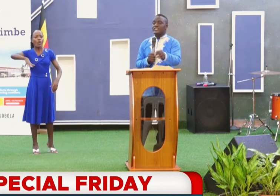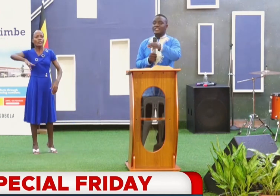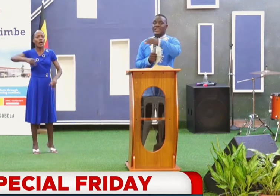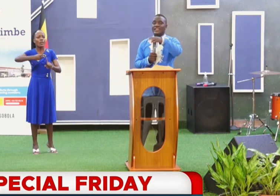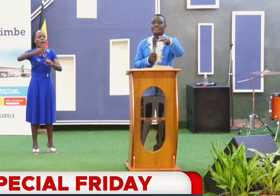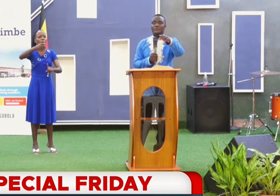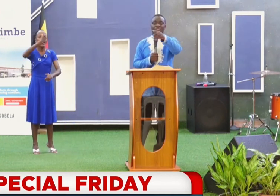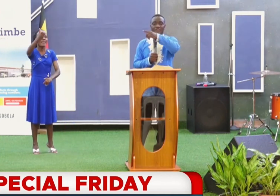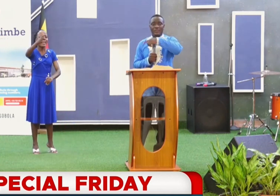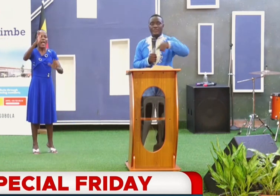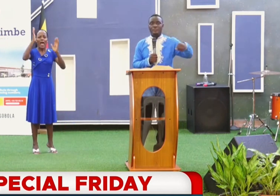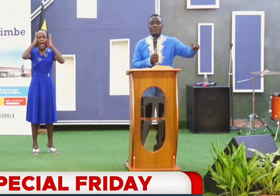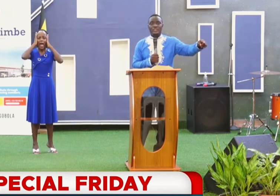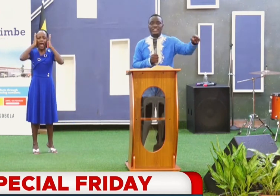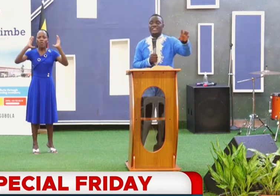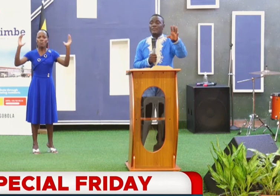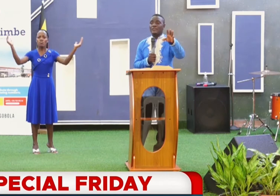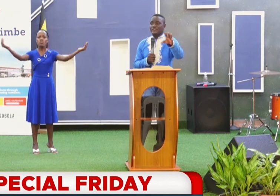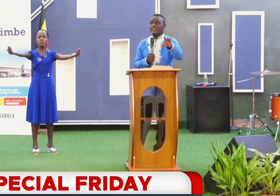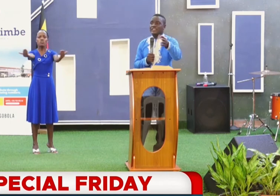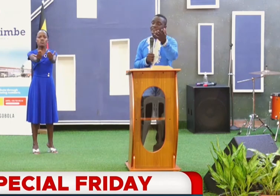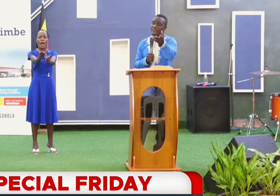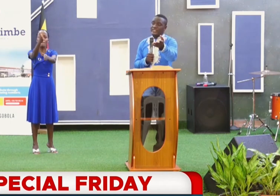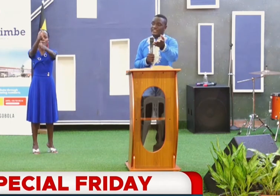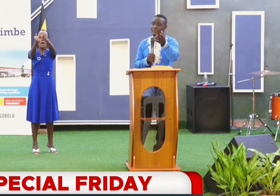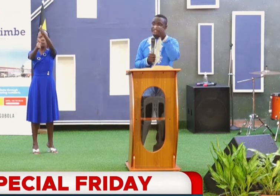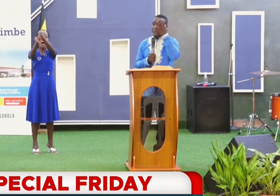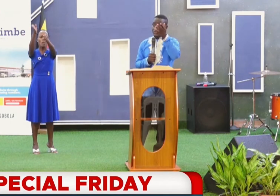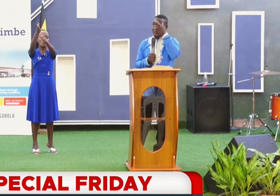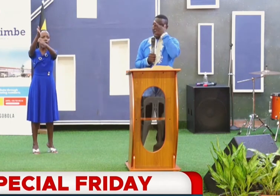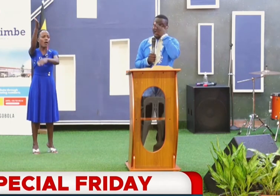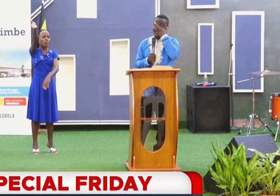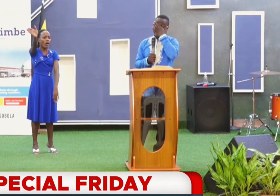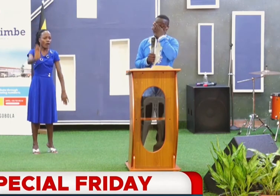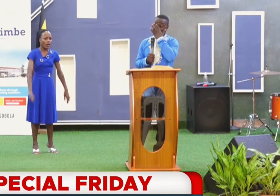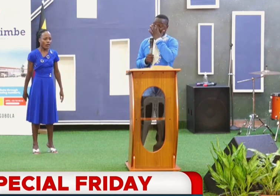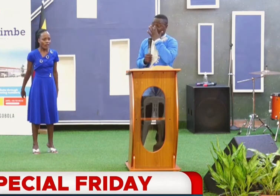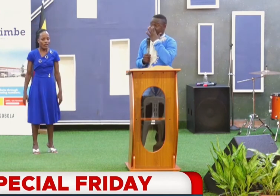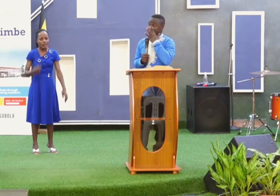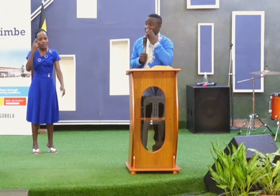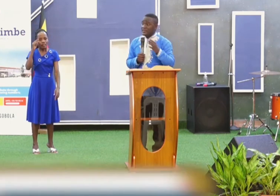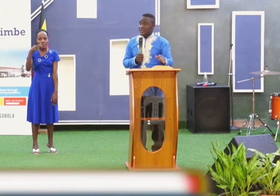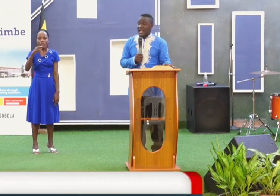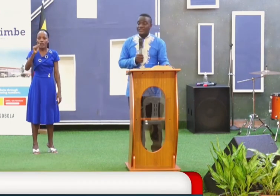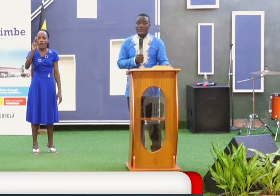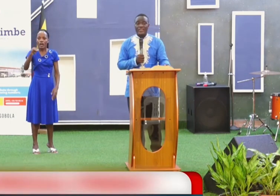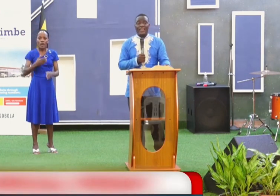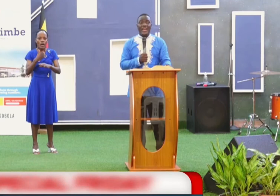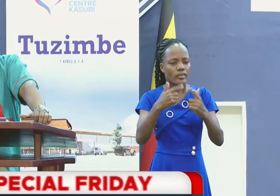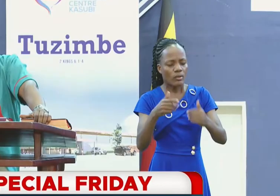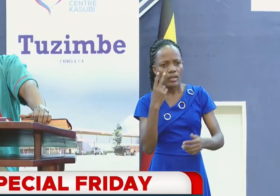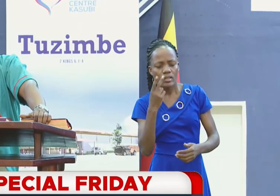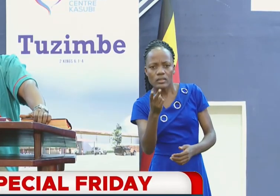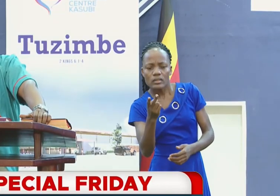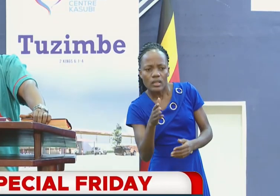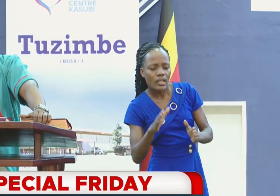we see here at Nachivu, it's a very big building. Some of you are struggling even to get a rent or a shop there. As we are there,